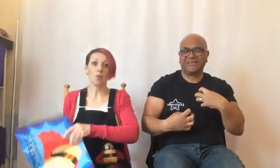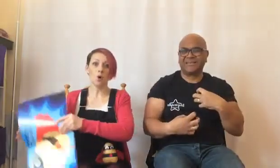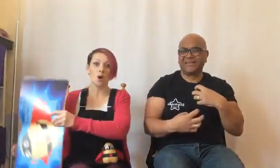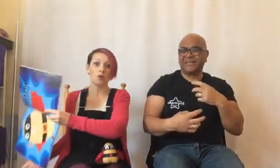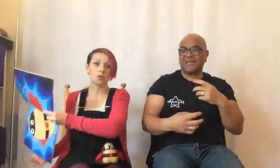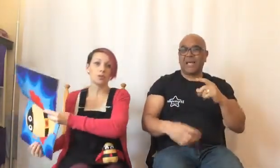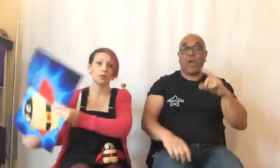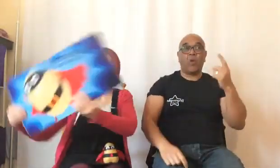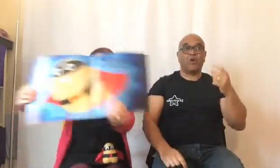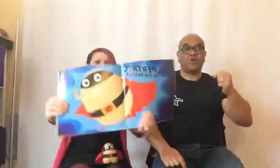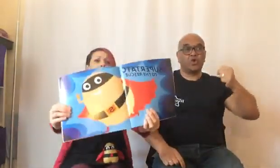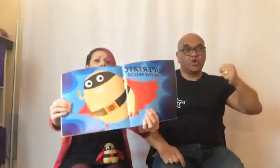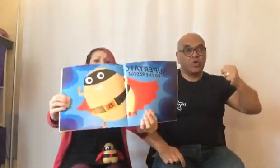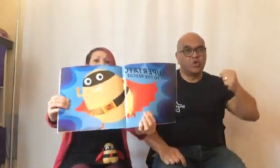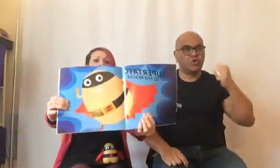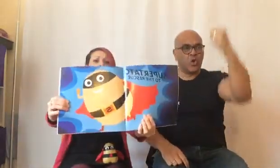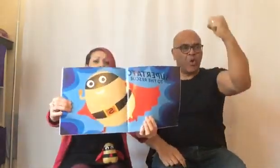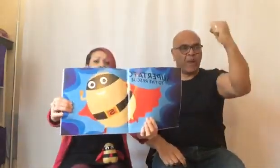It was